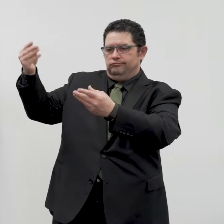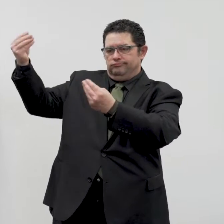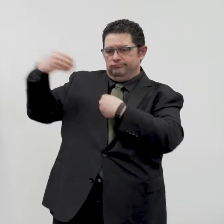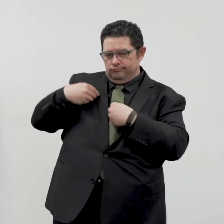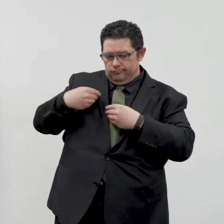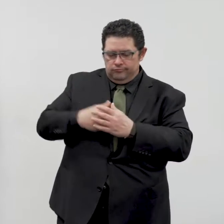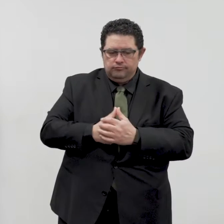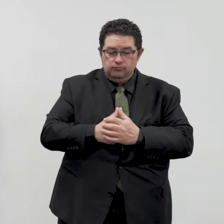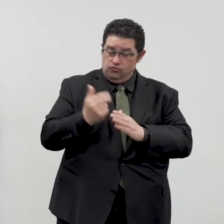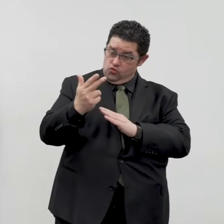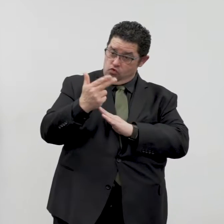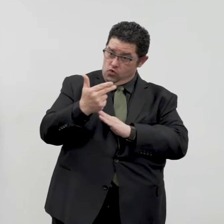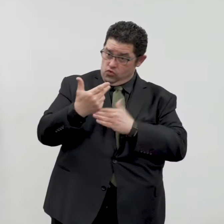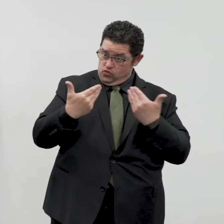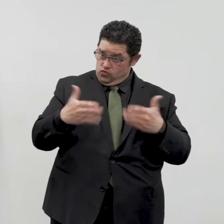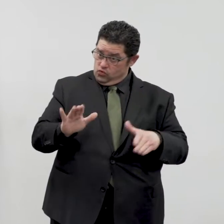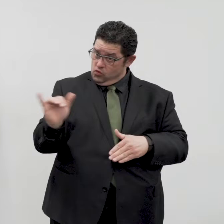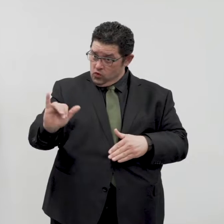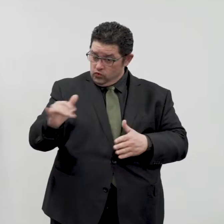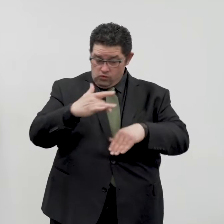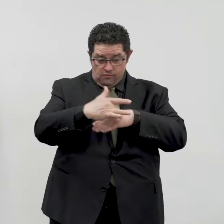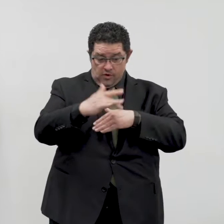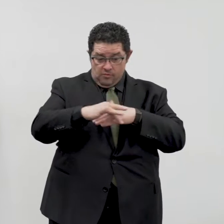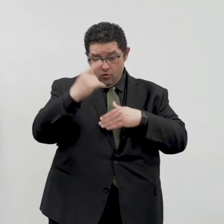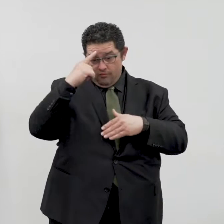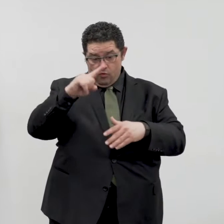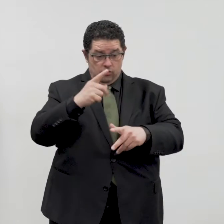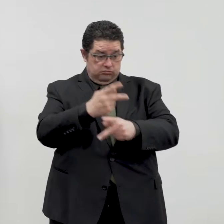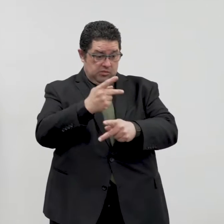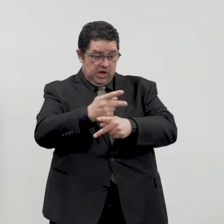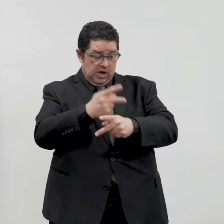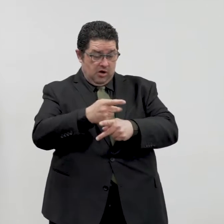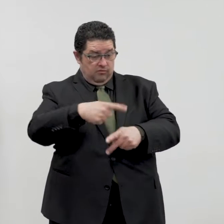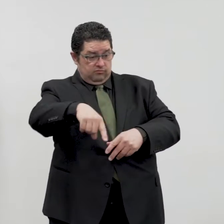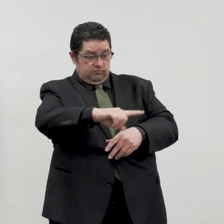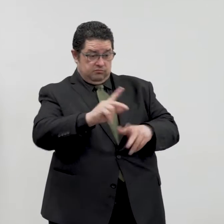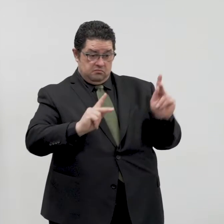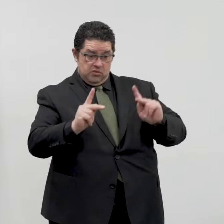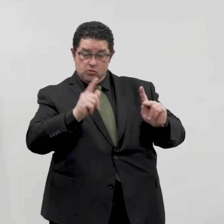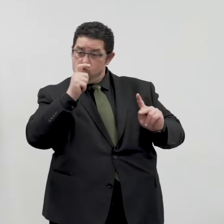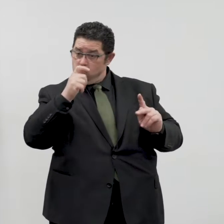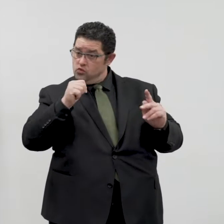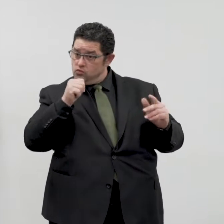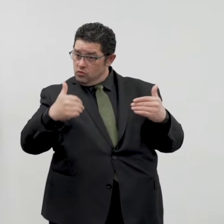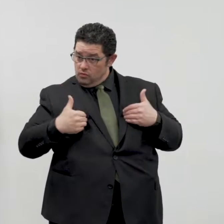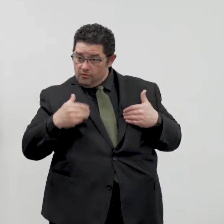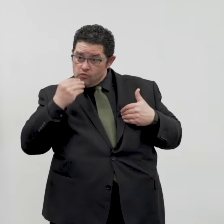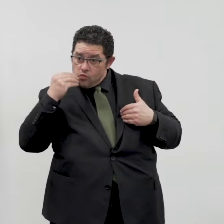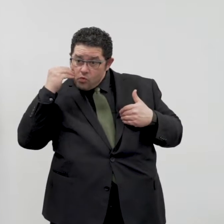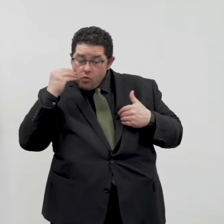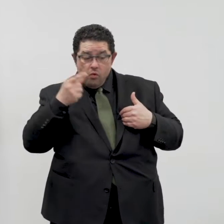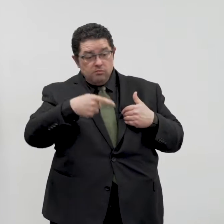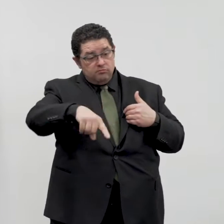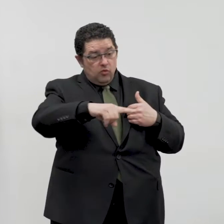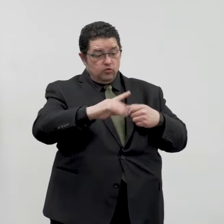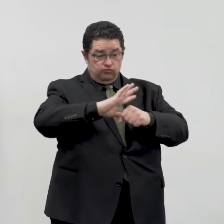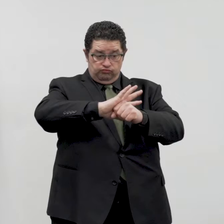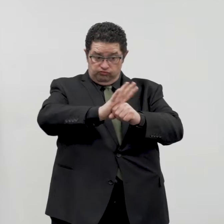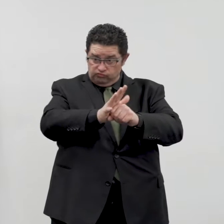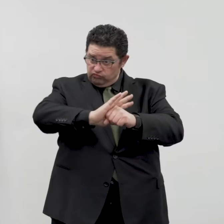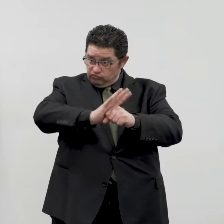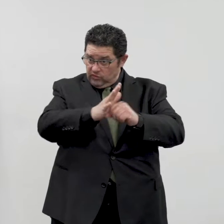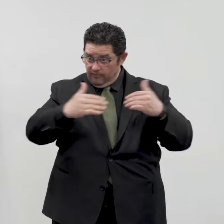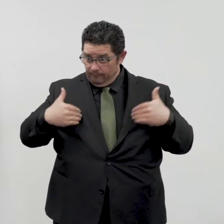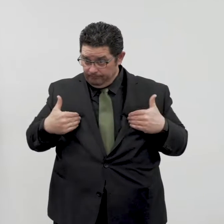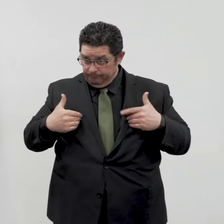Hotel rooms are also available to take care of unhoused individuals in our community who are COVID-19 positive,